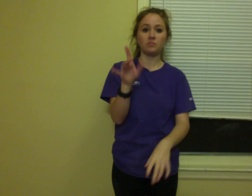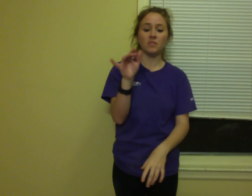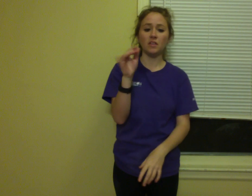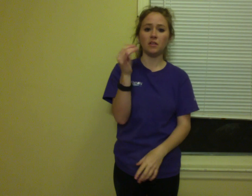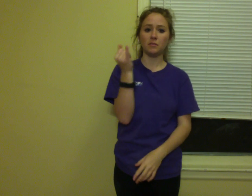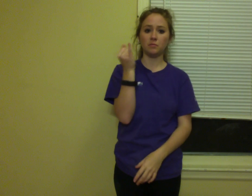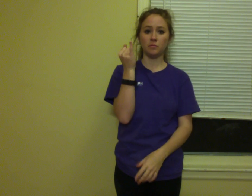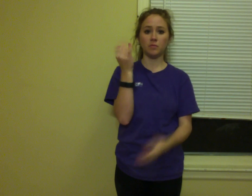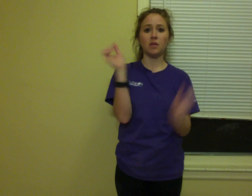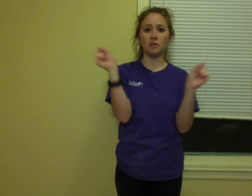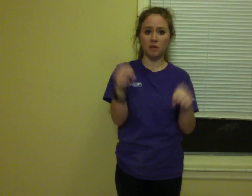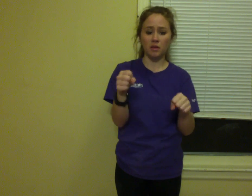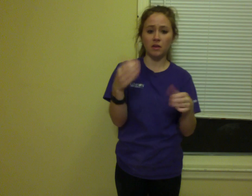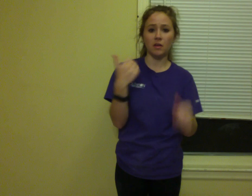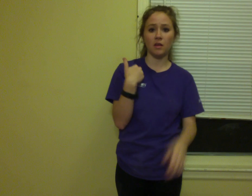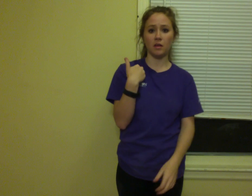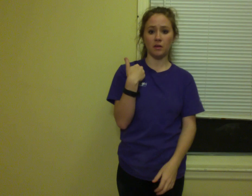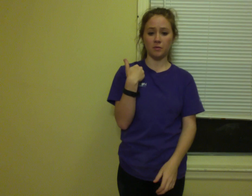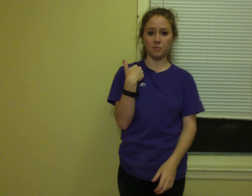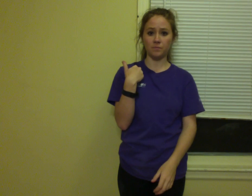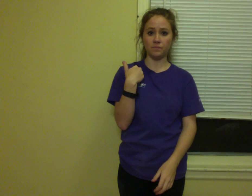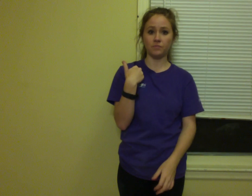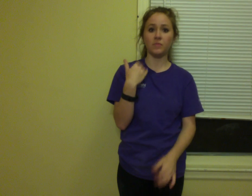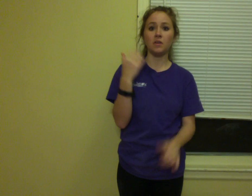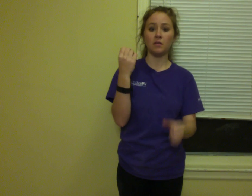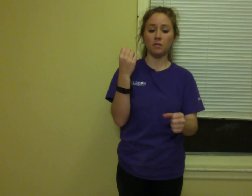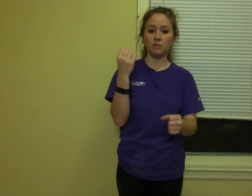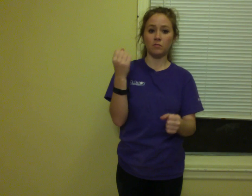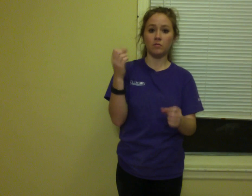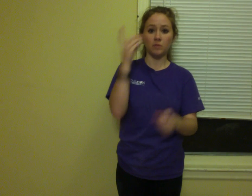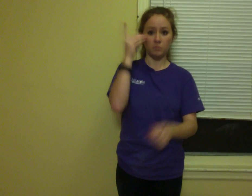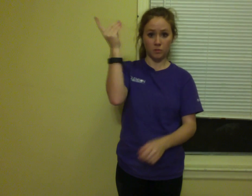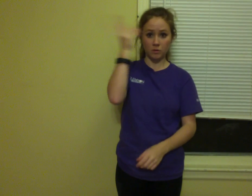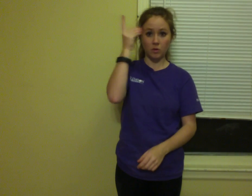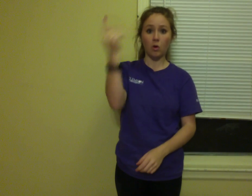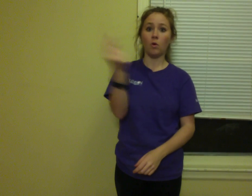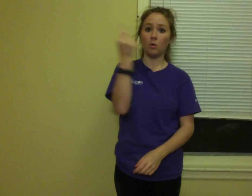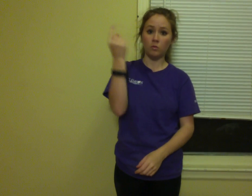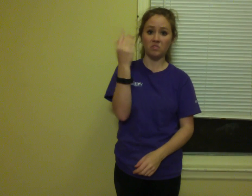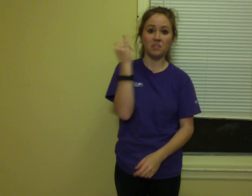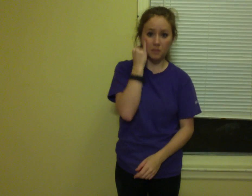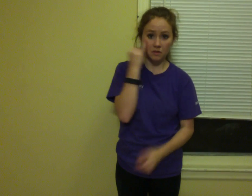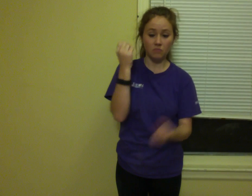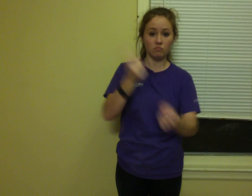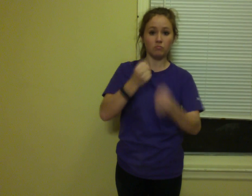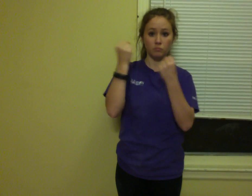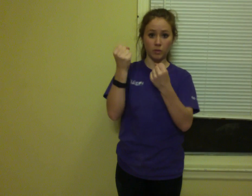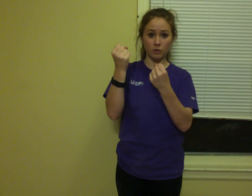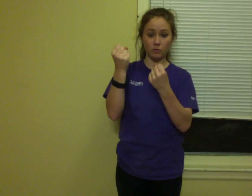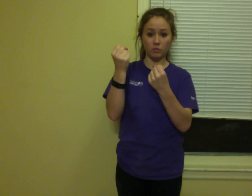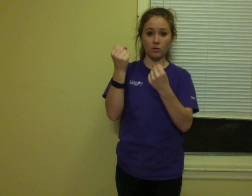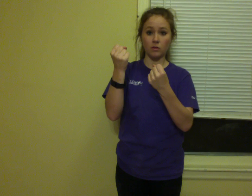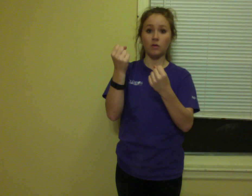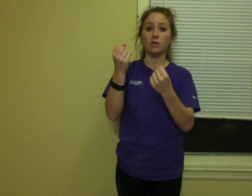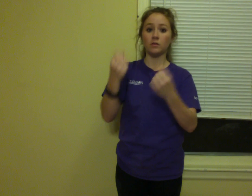say, only if many people have a share in making decisions that the community will support with force if